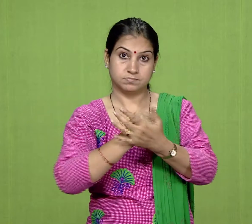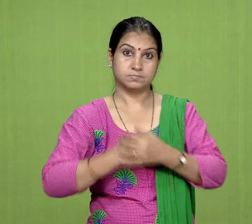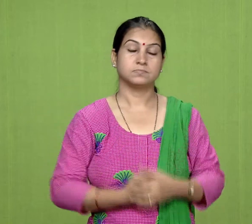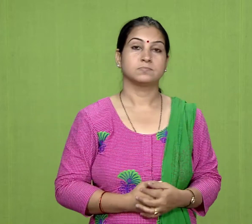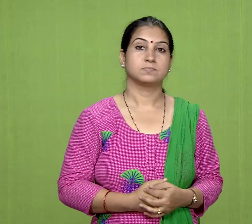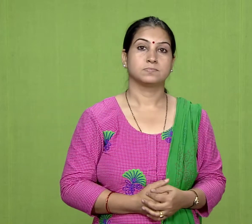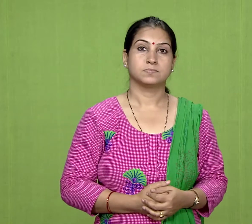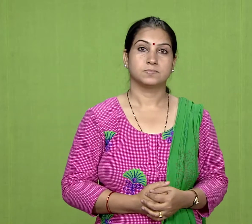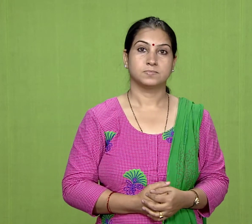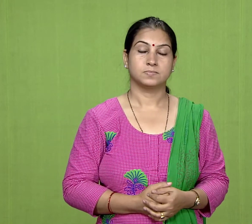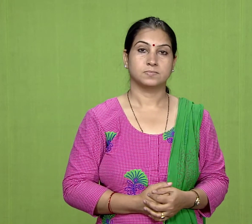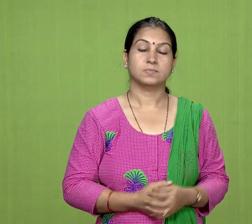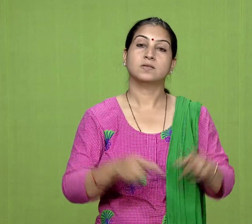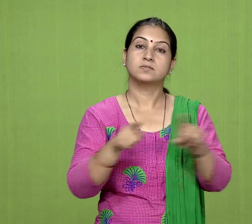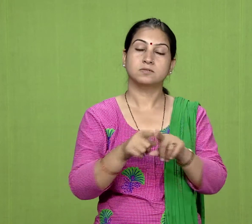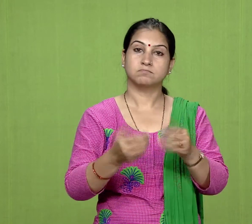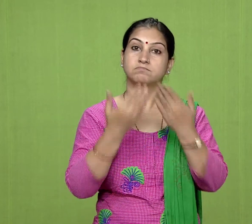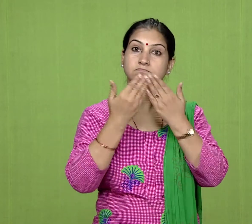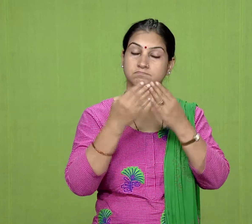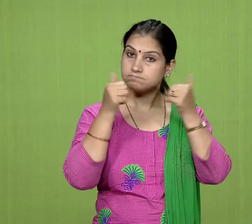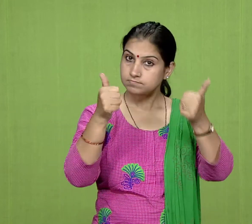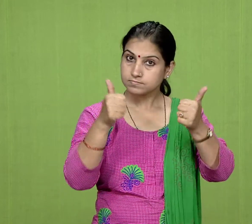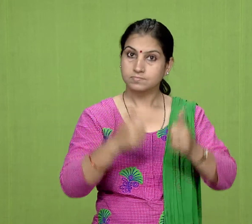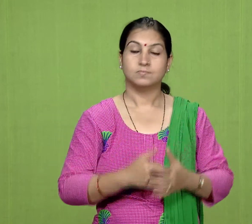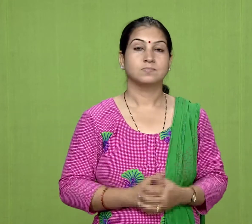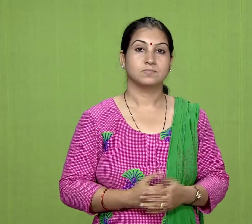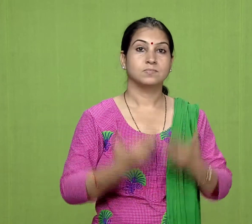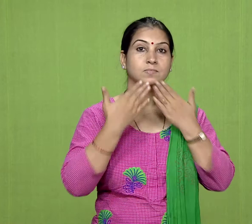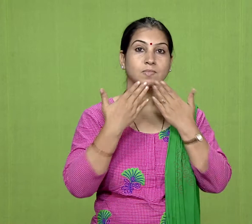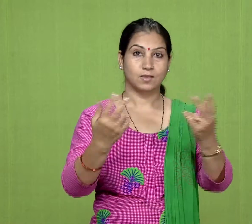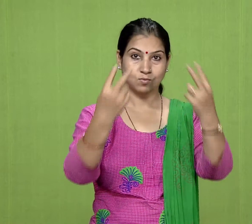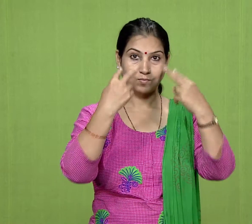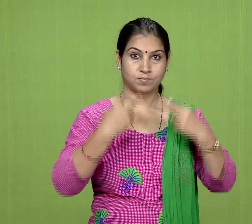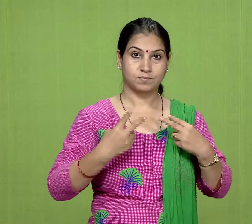and prepare well. Thank you so much.